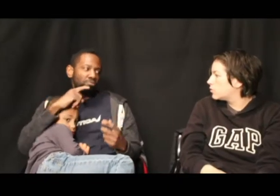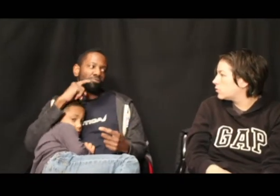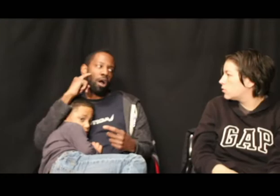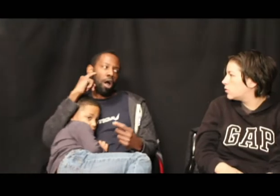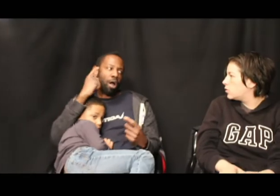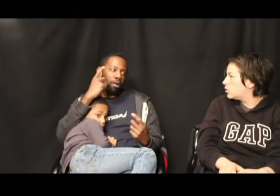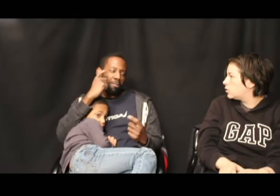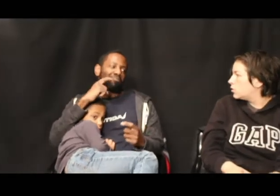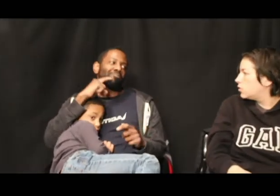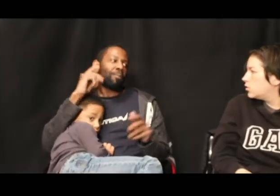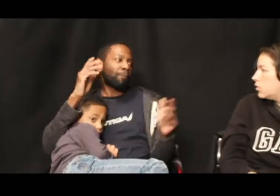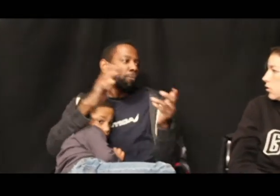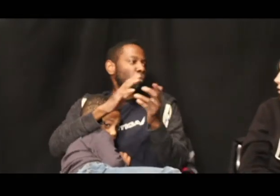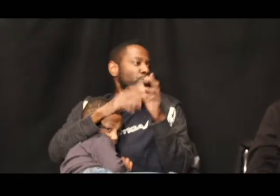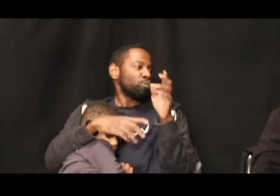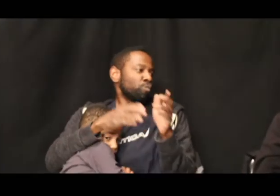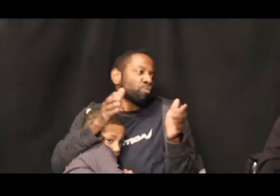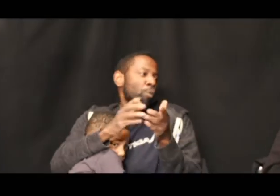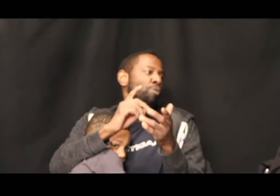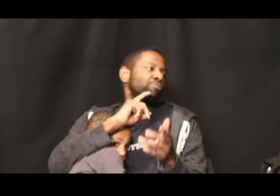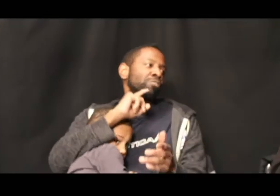deaf, you live in a small world.